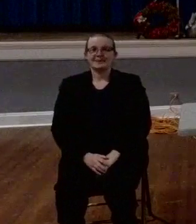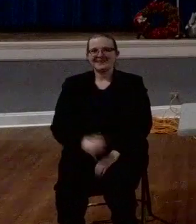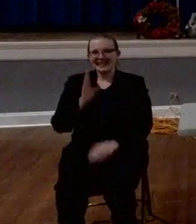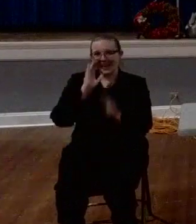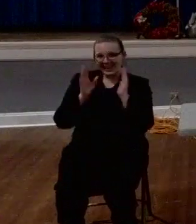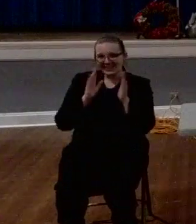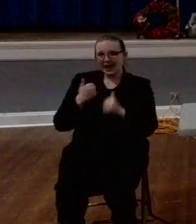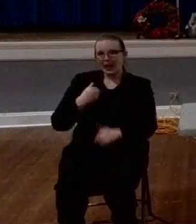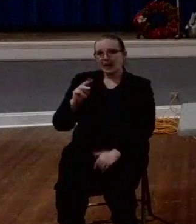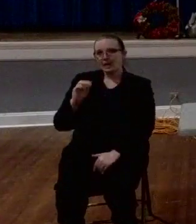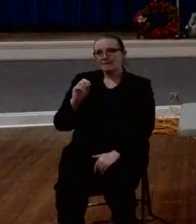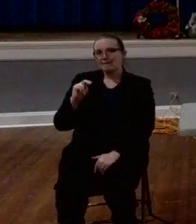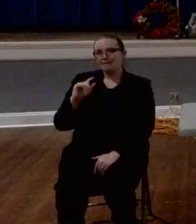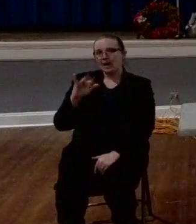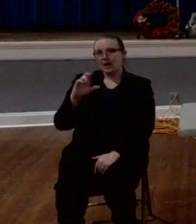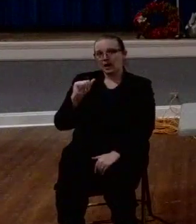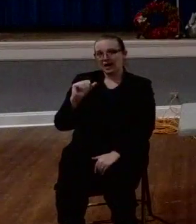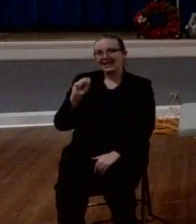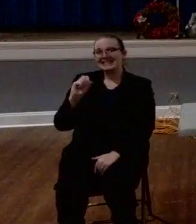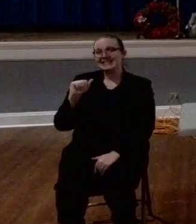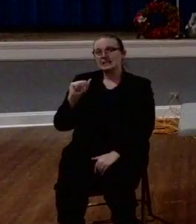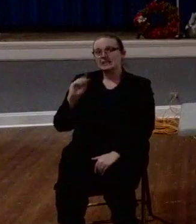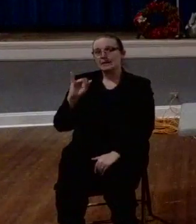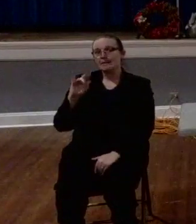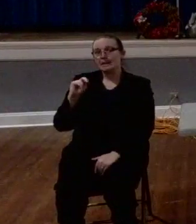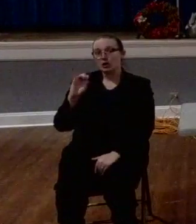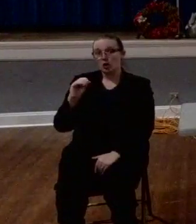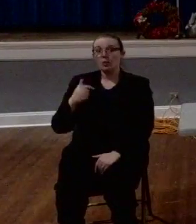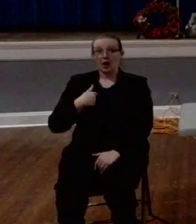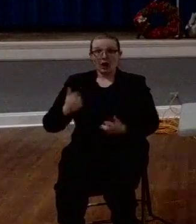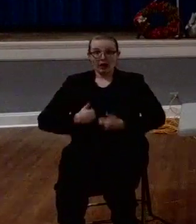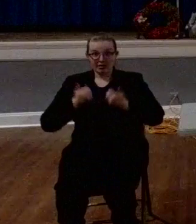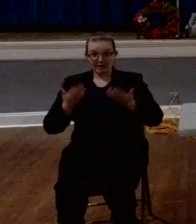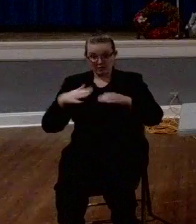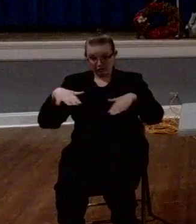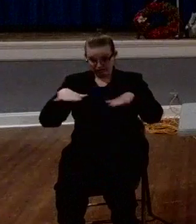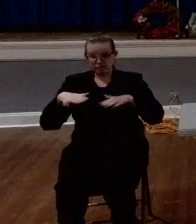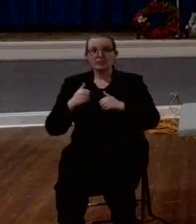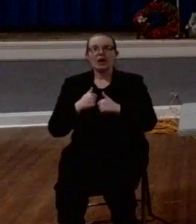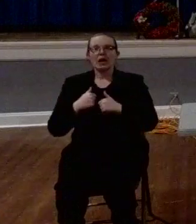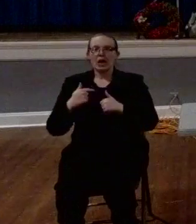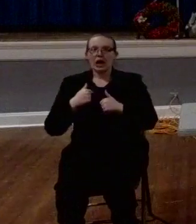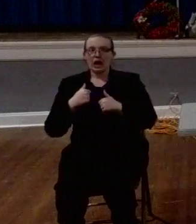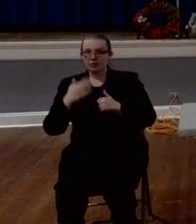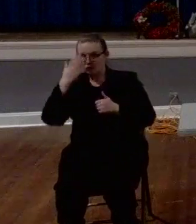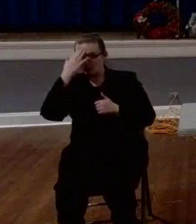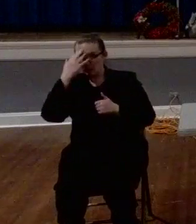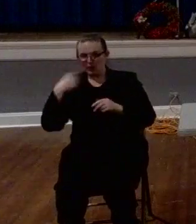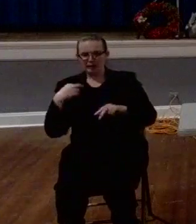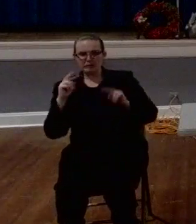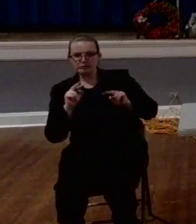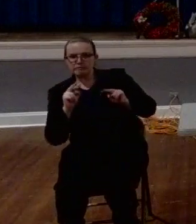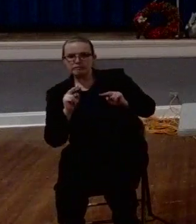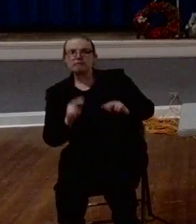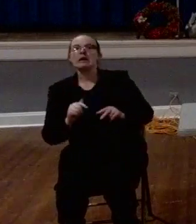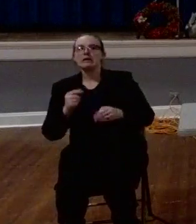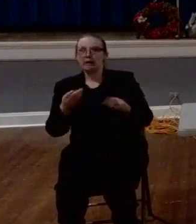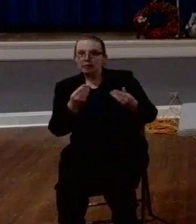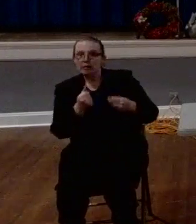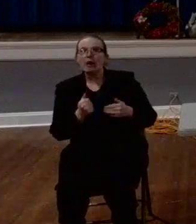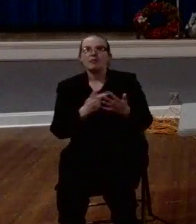Hi, I'm Monica Savino. I live here in the neighborhood, and I have, as many of you know, been following this piece of land and the project for a long